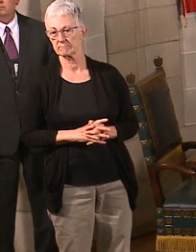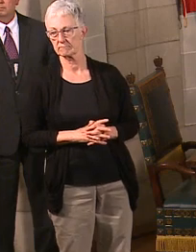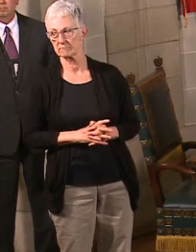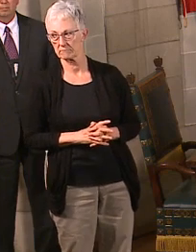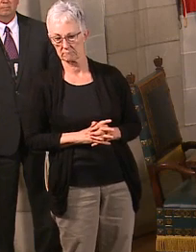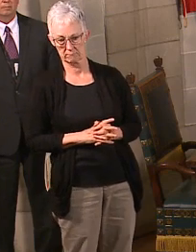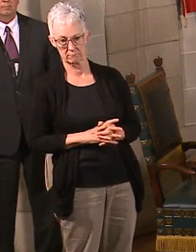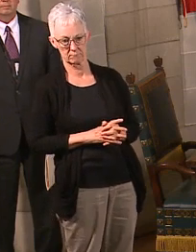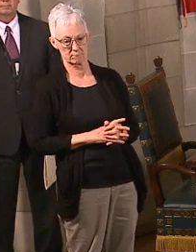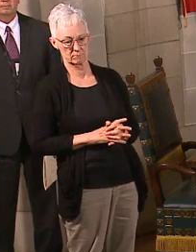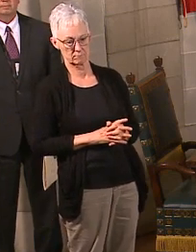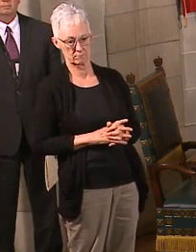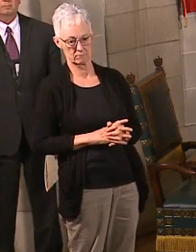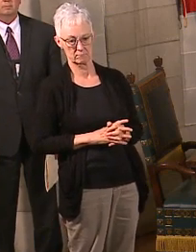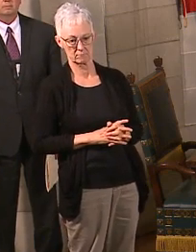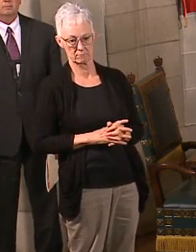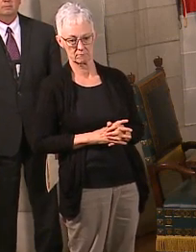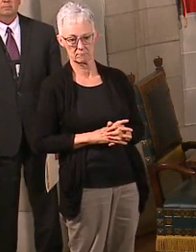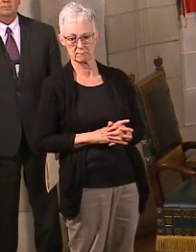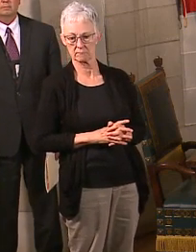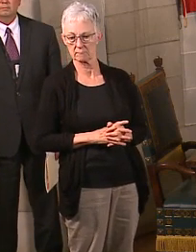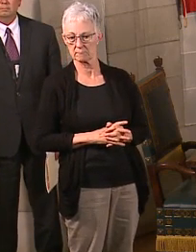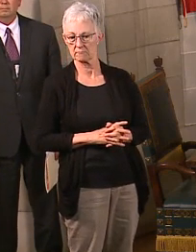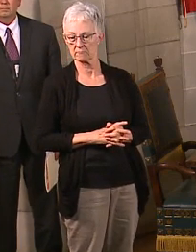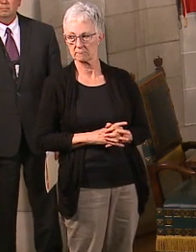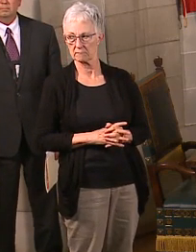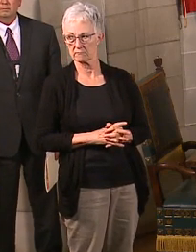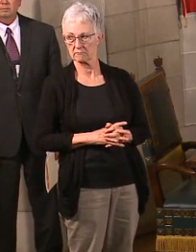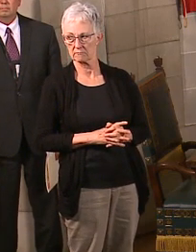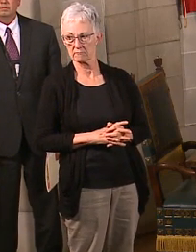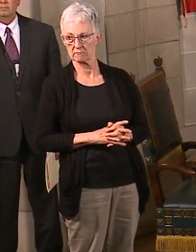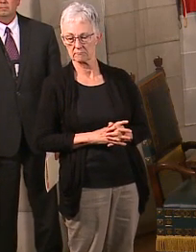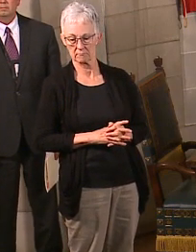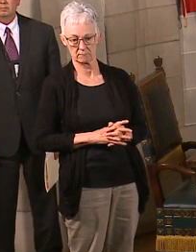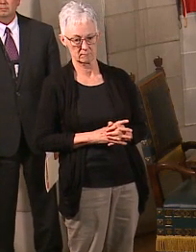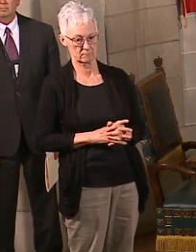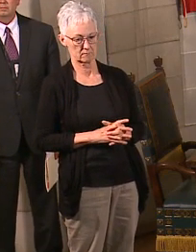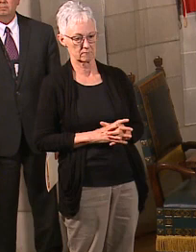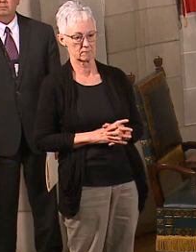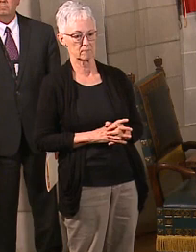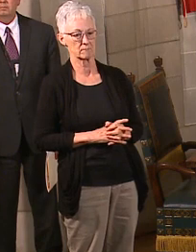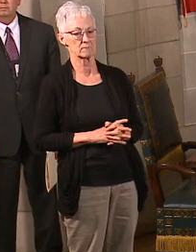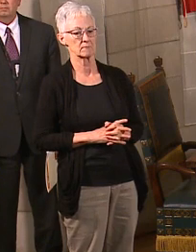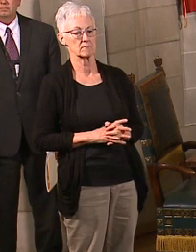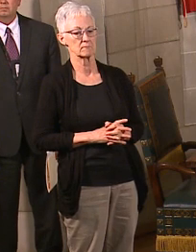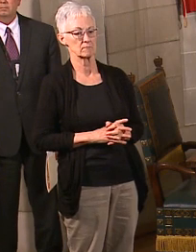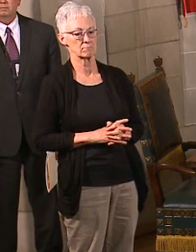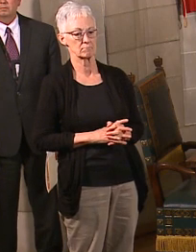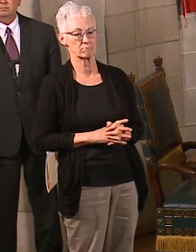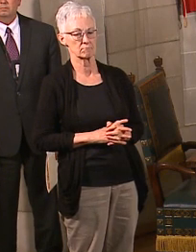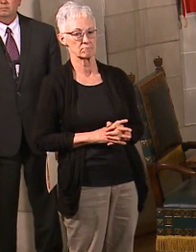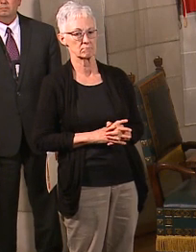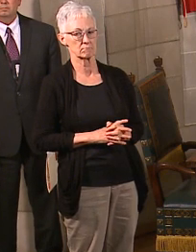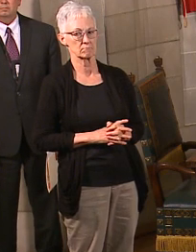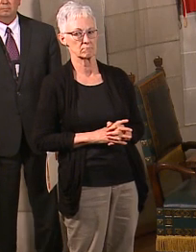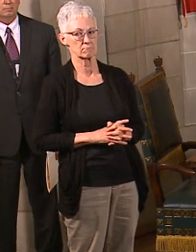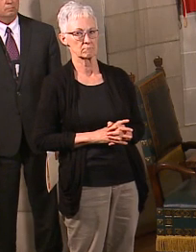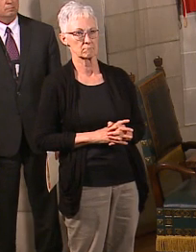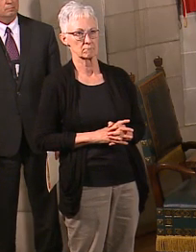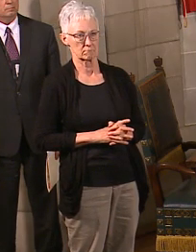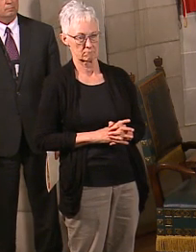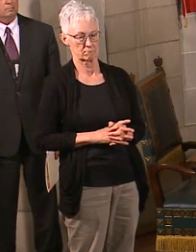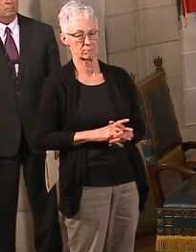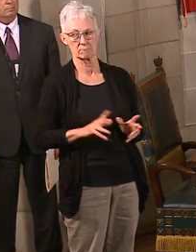does the direct health measure that shuts down club sports include pick-up basketball games?